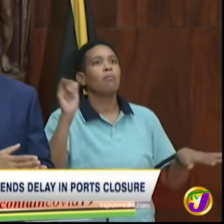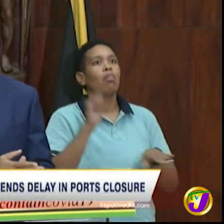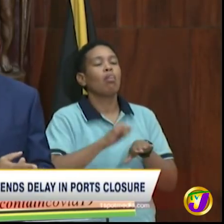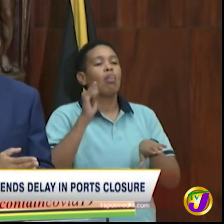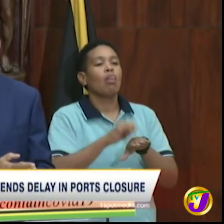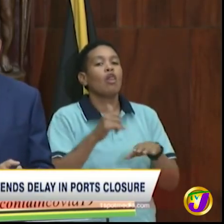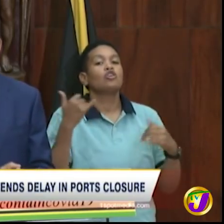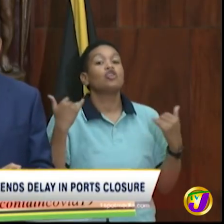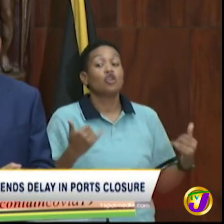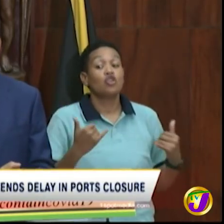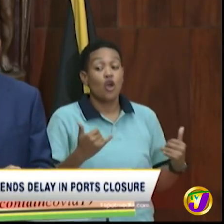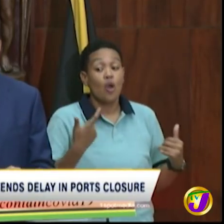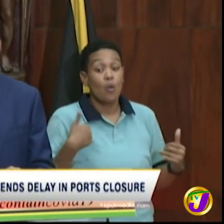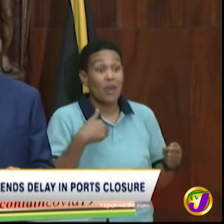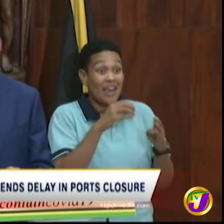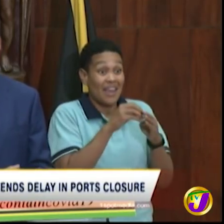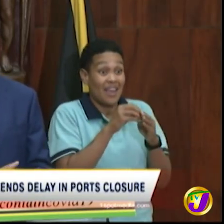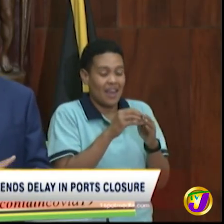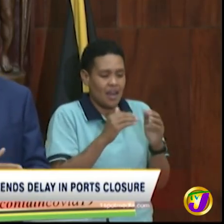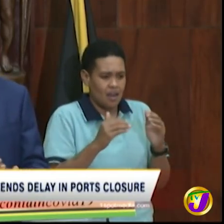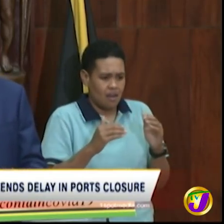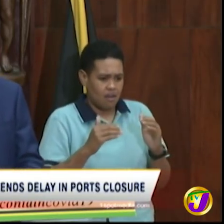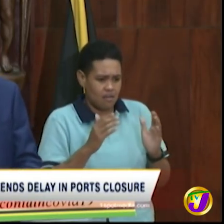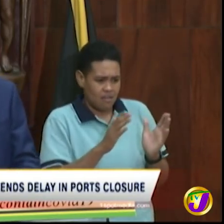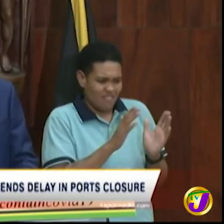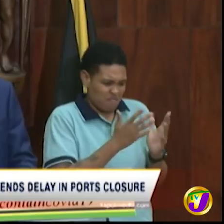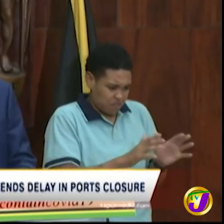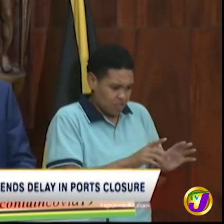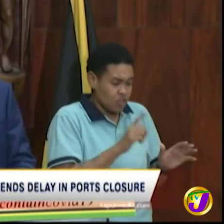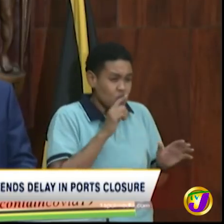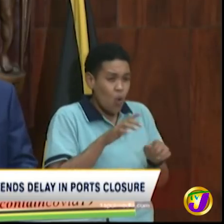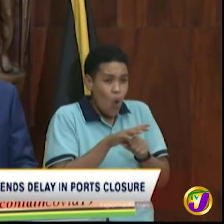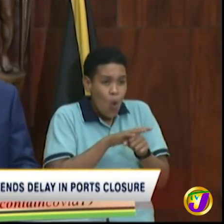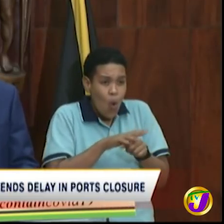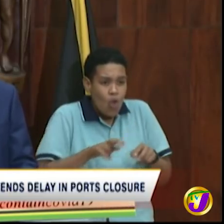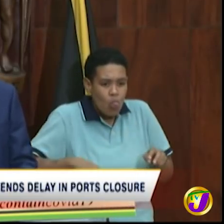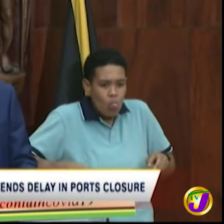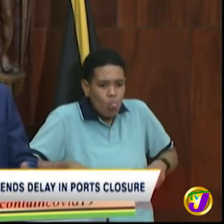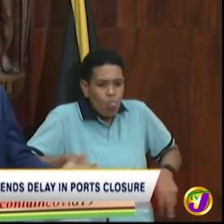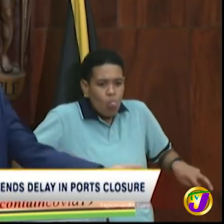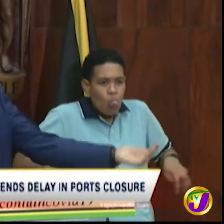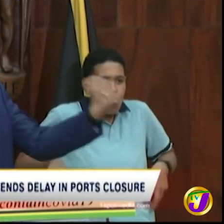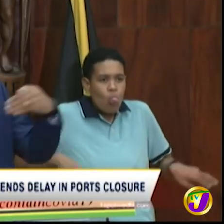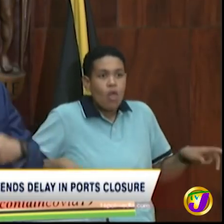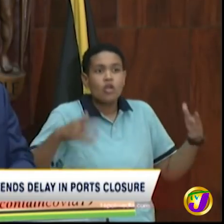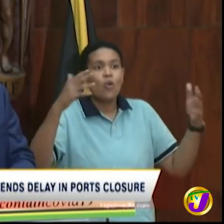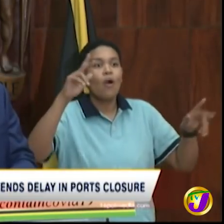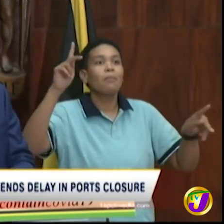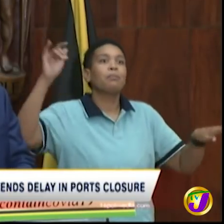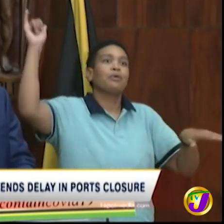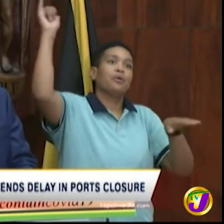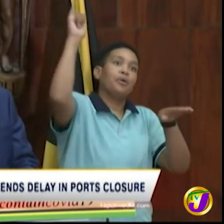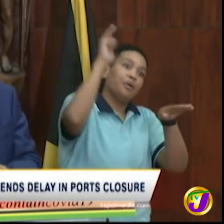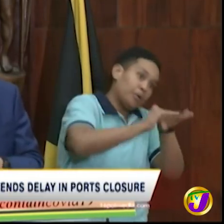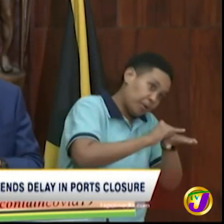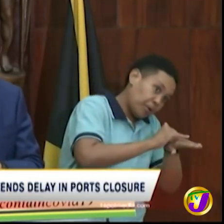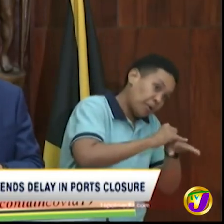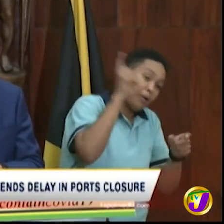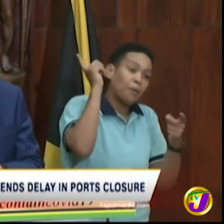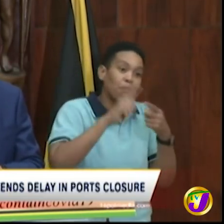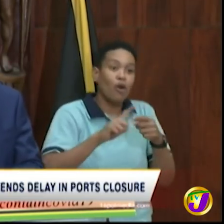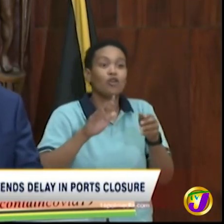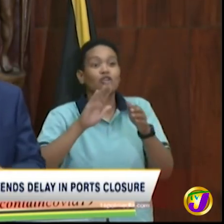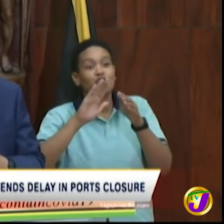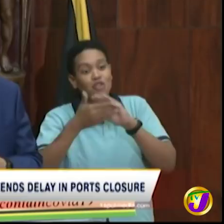because we are now moving into a phase where you have local spread. Now, you don't want to have imported cases,